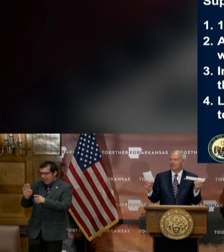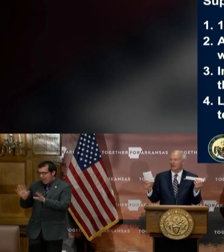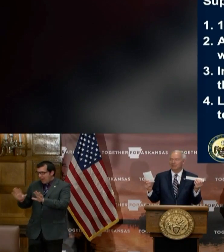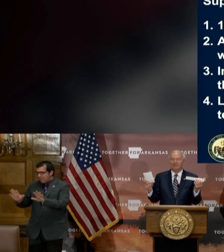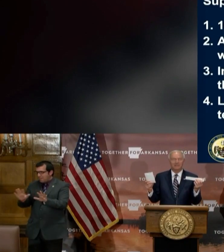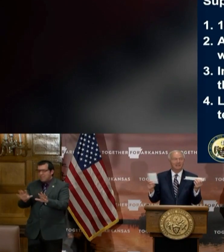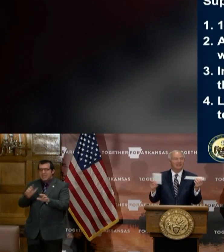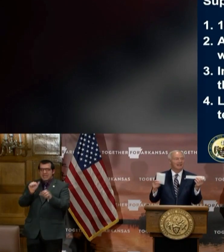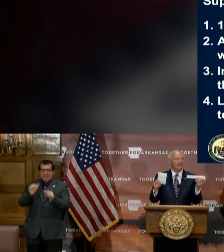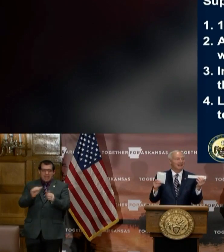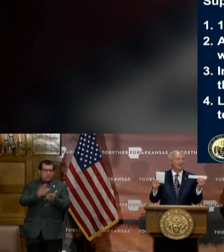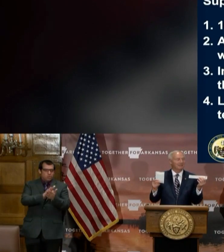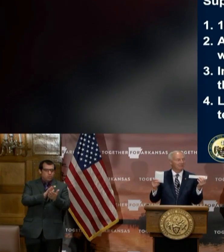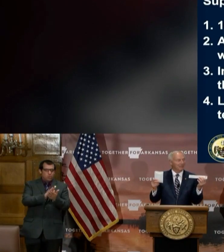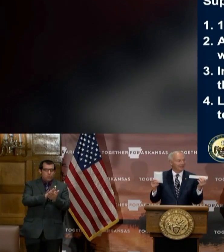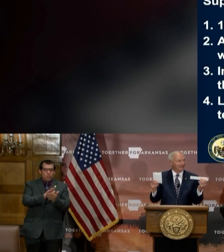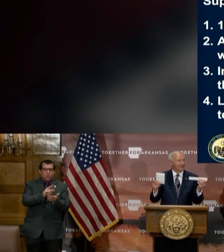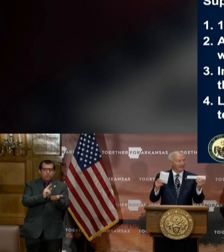nurse environment.